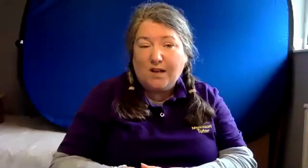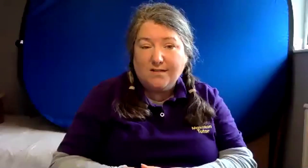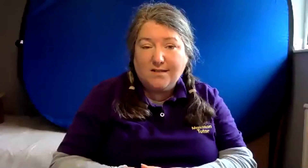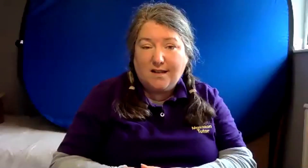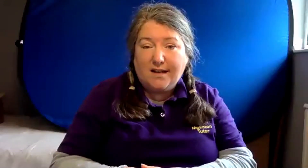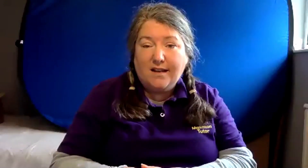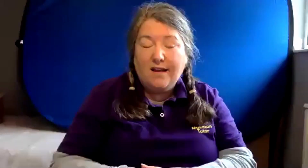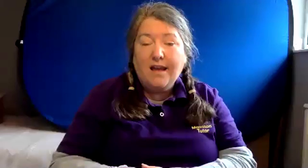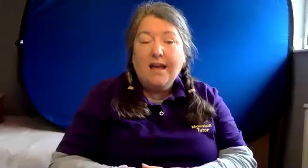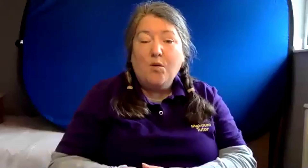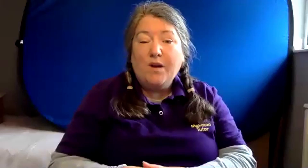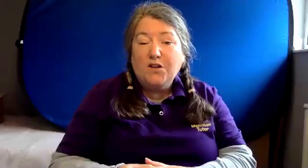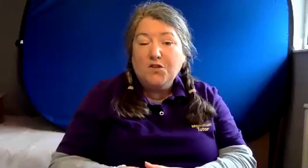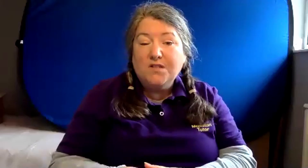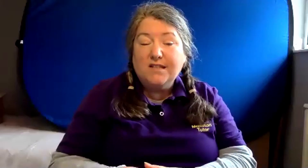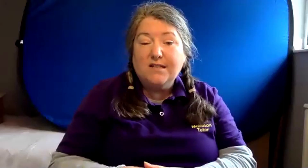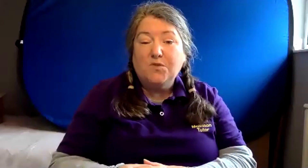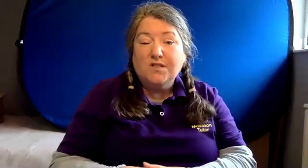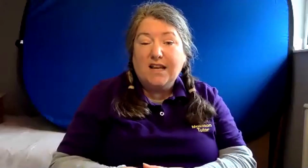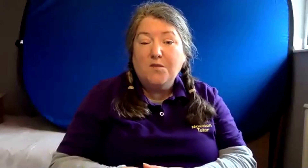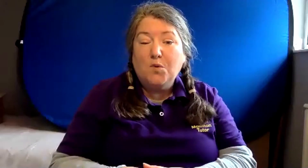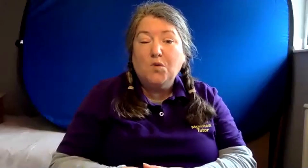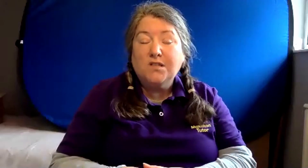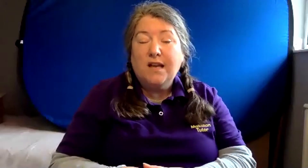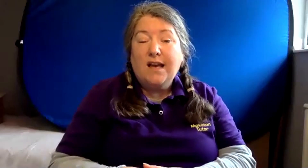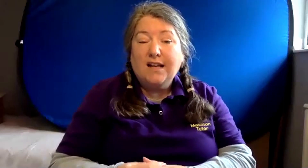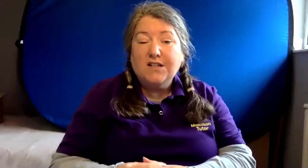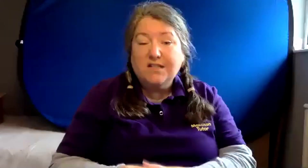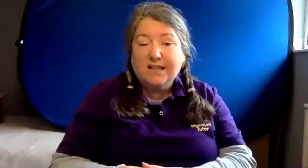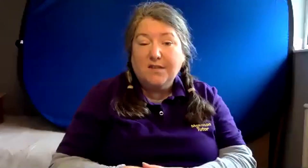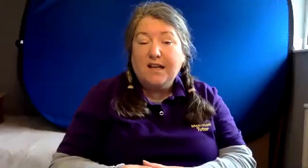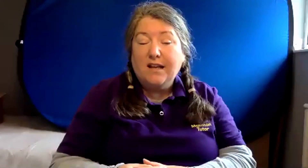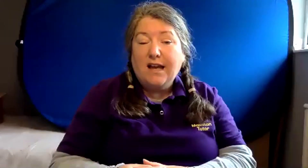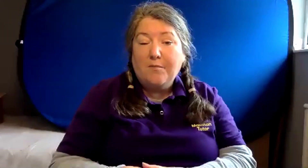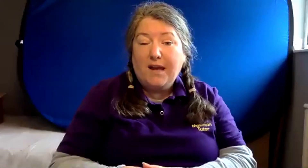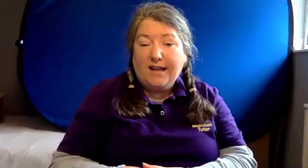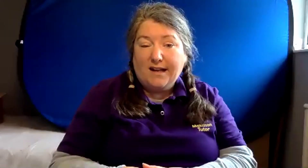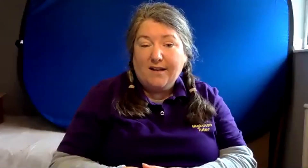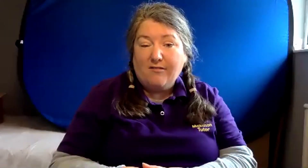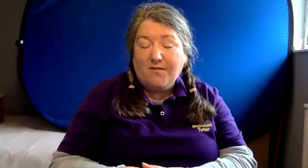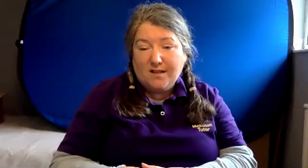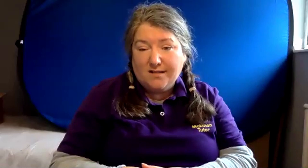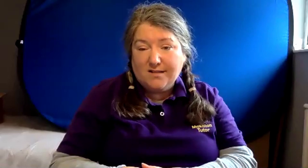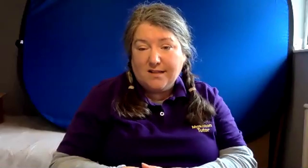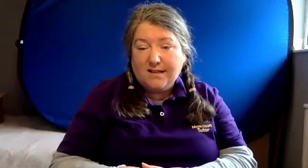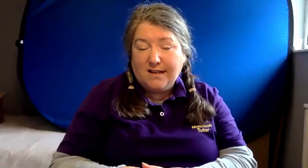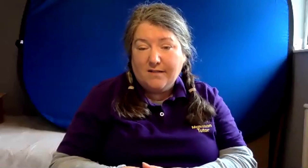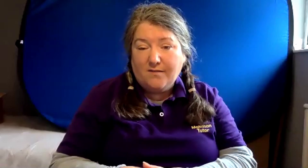as a sign. And we can use these symbols in the books and actually stick them in and make it clearer for the understanding for the